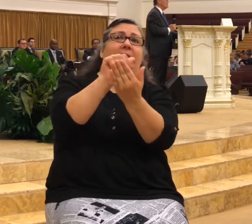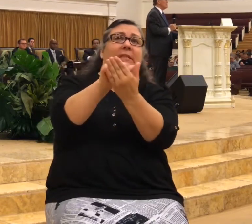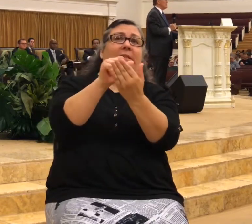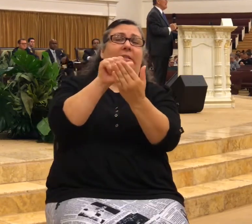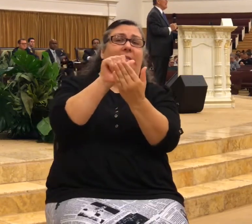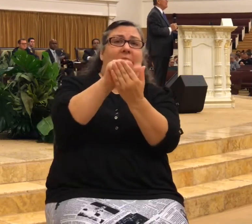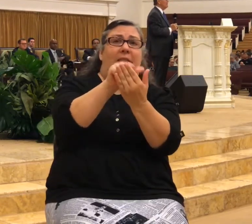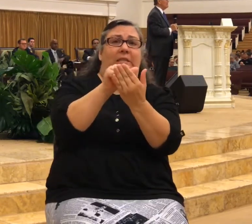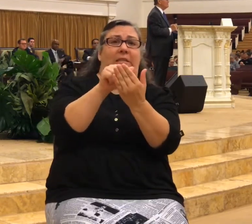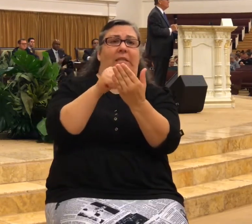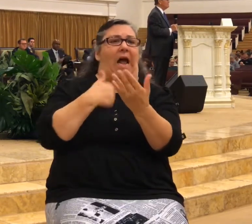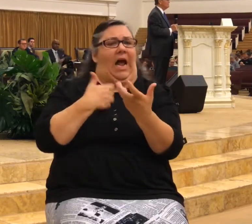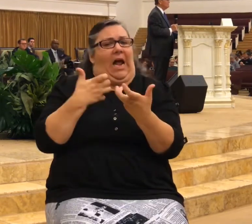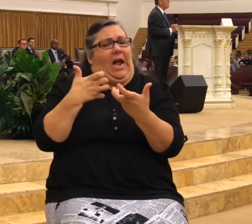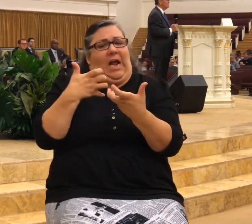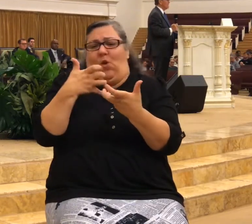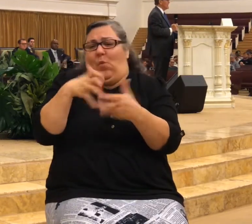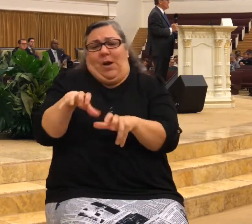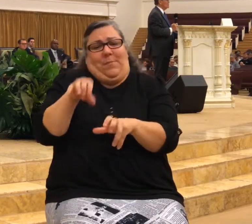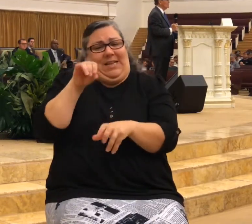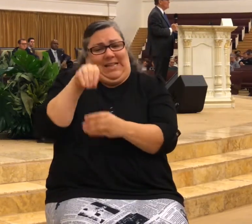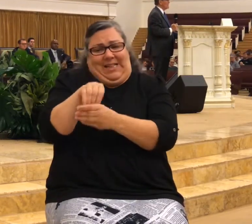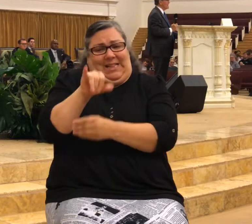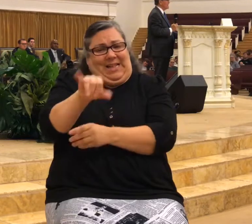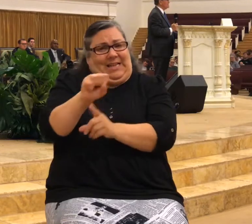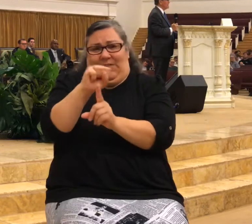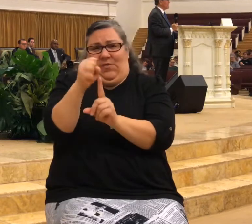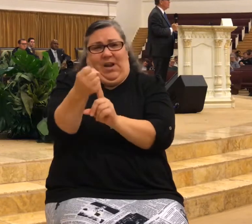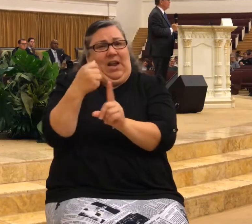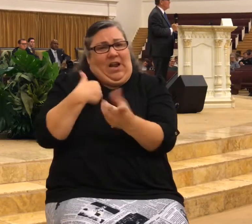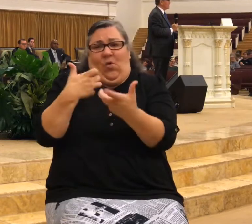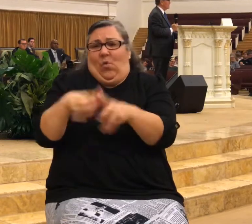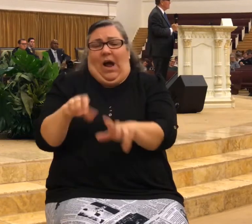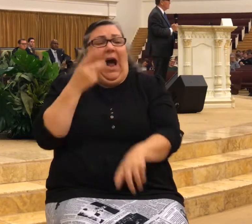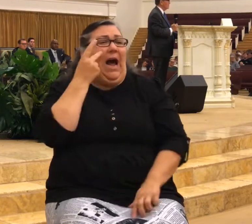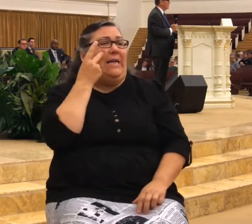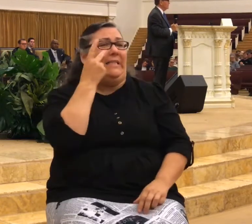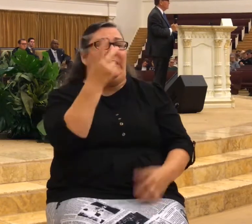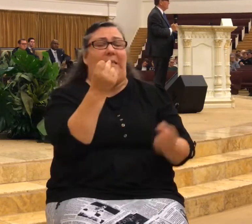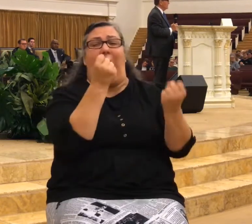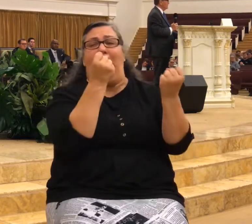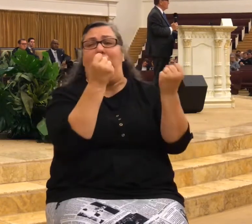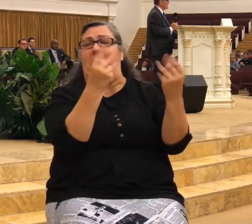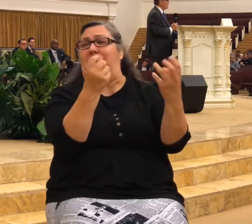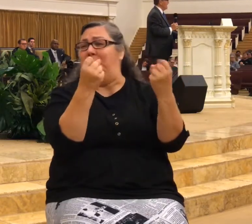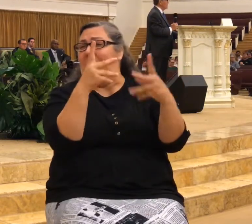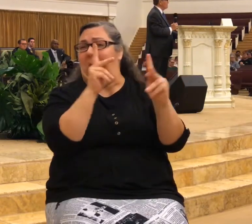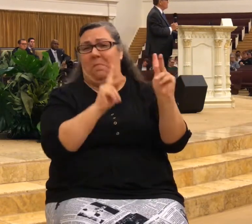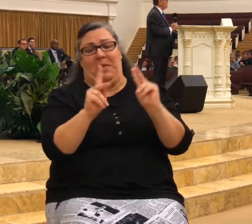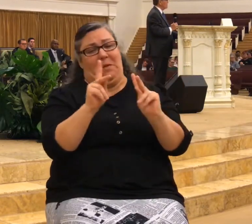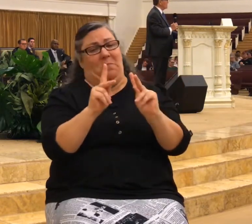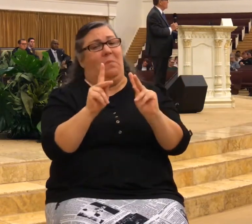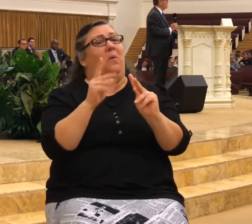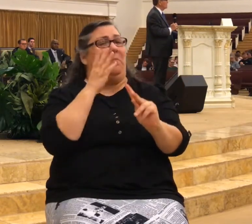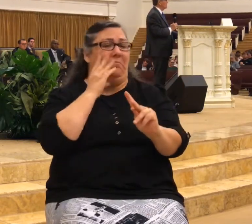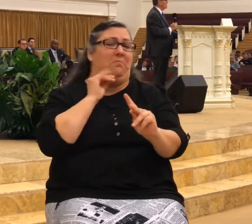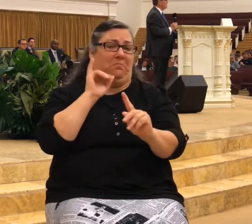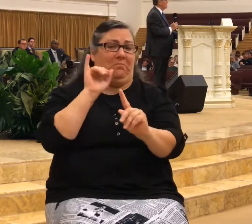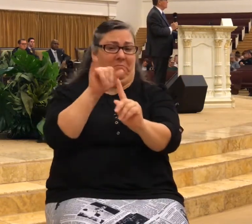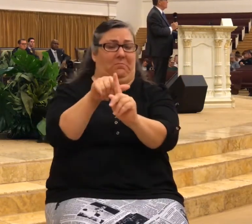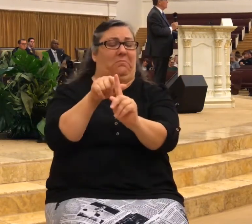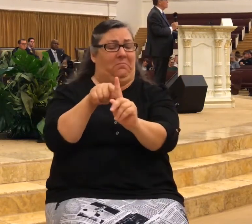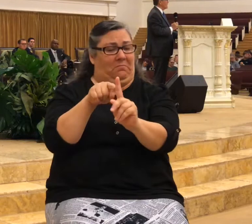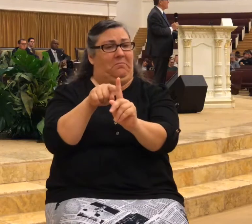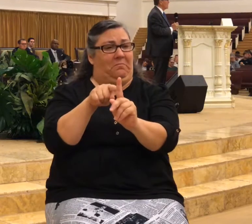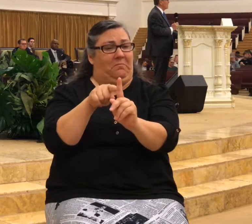I don't want to be there. I don't want to be there. I've seen too many people in my span of ministry